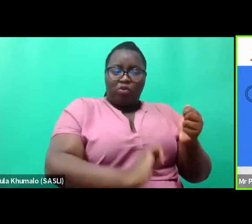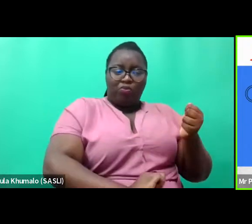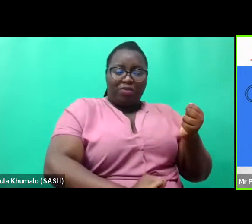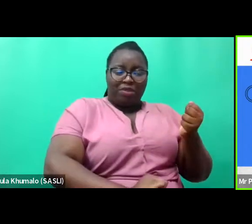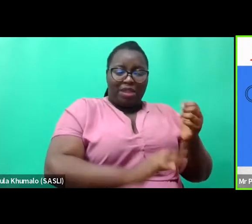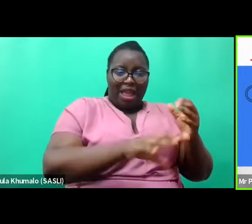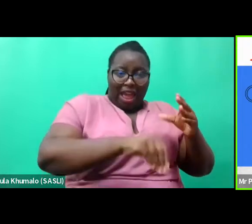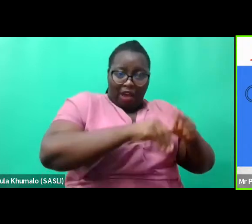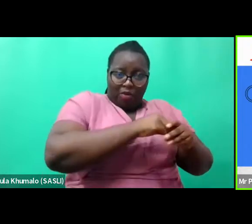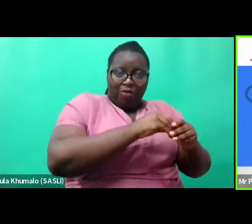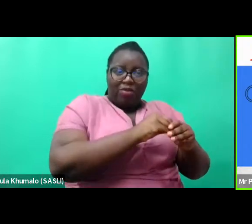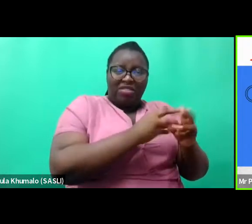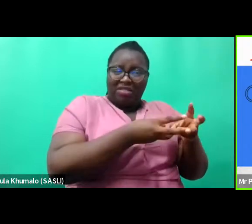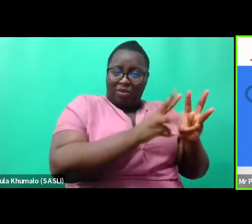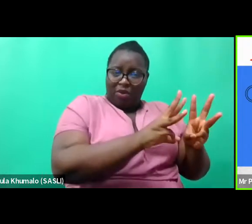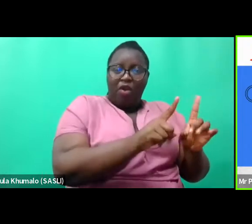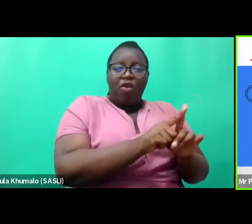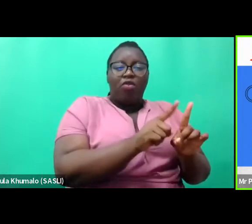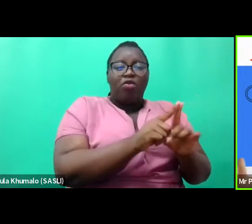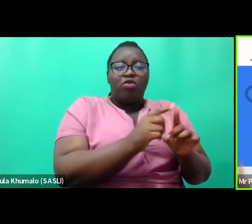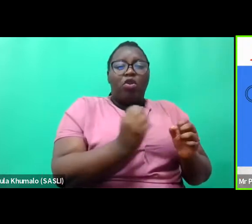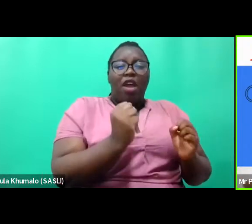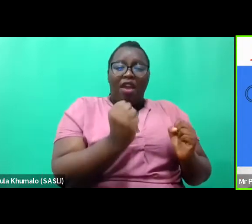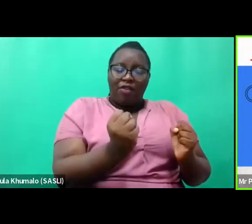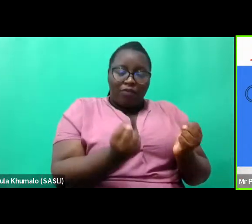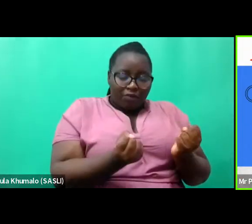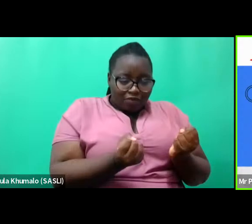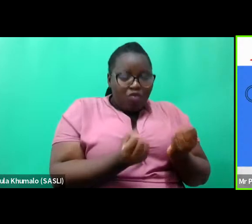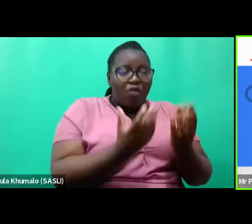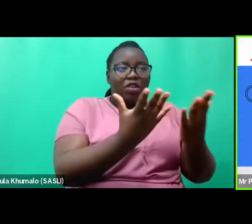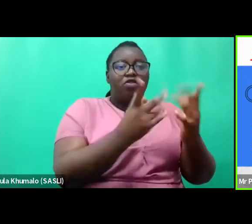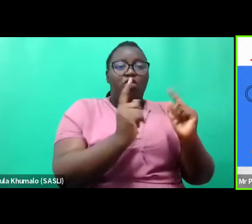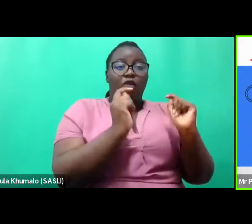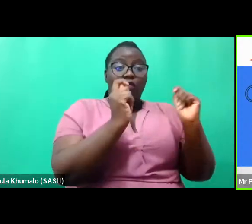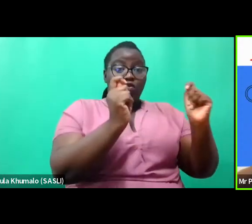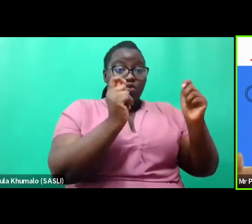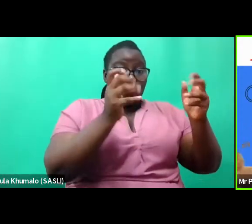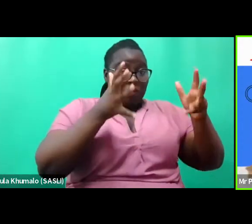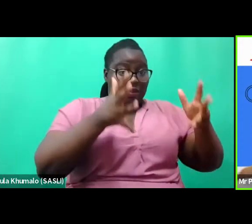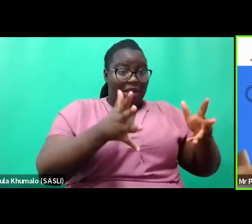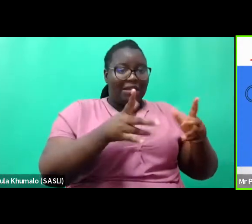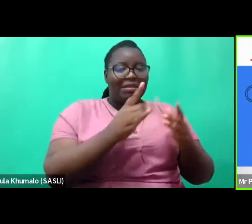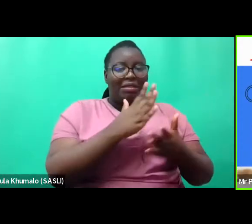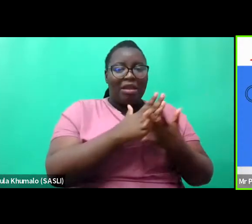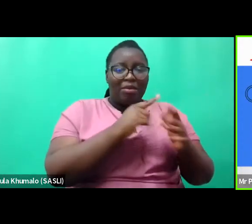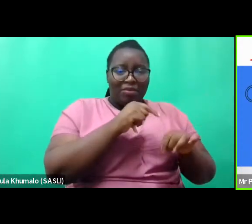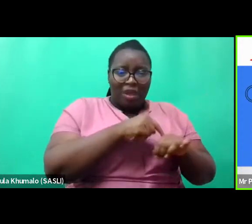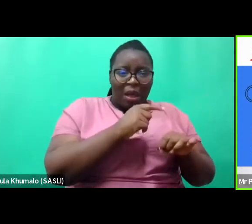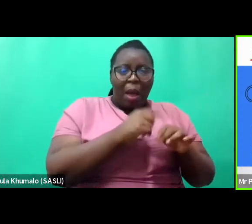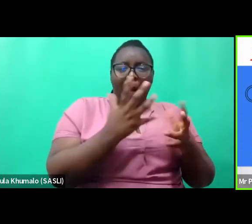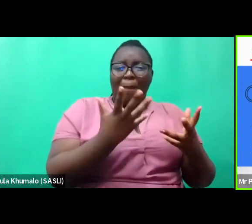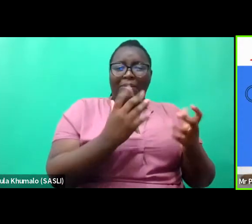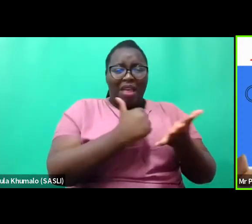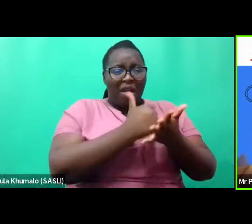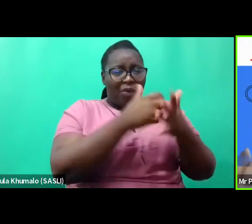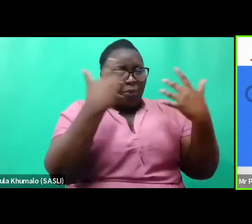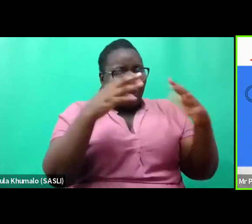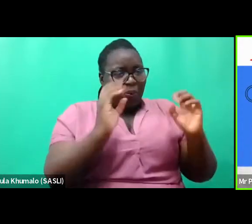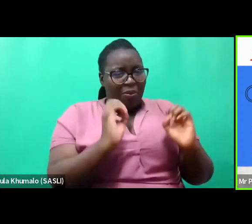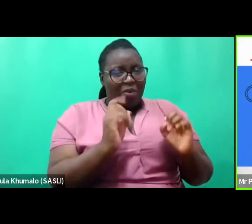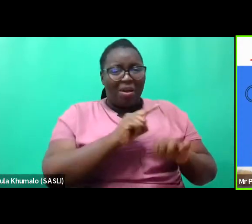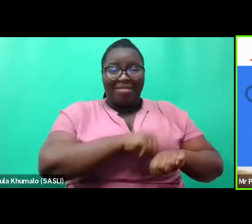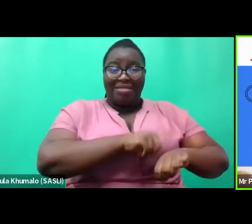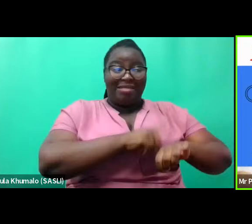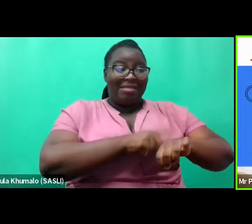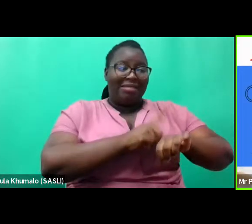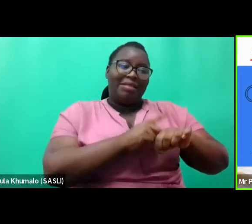did have provision of tutors that sometimes wasn't as helpful because of time constraints on their part. Yes. But I'd like to